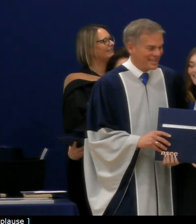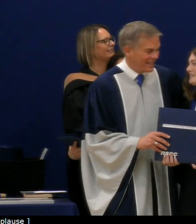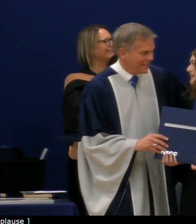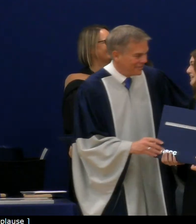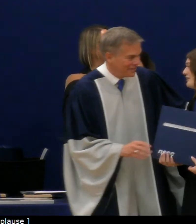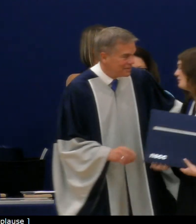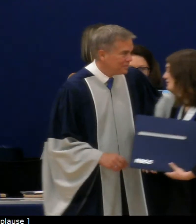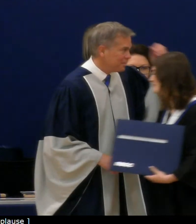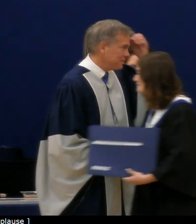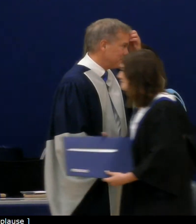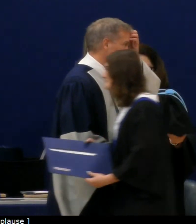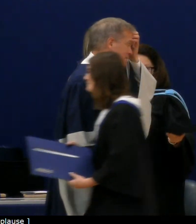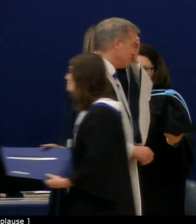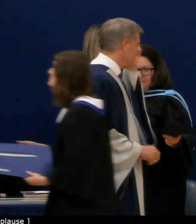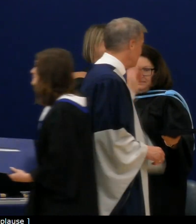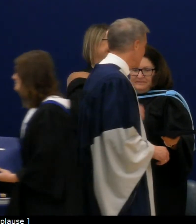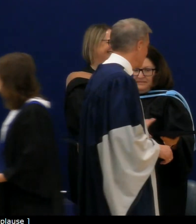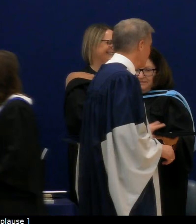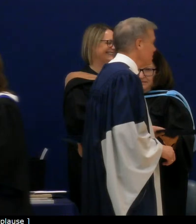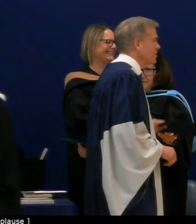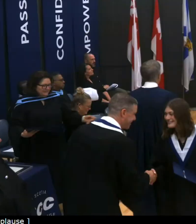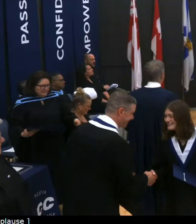Brooke Purchase.